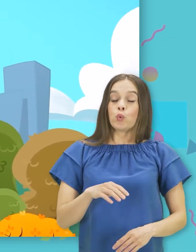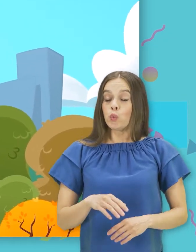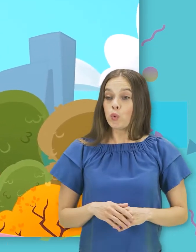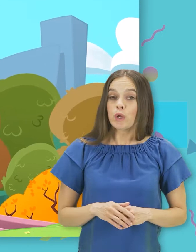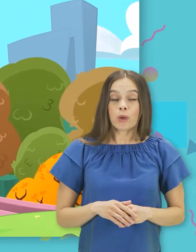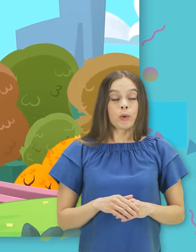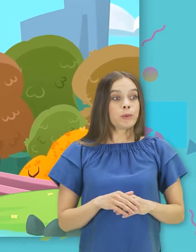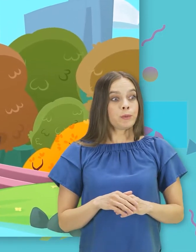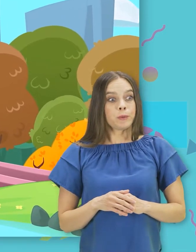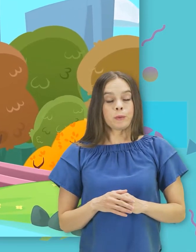I'll